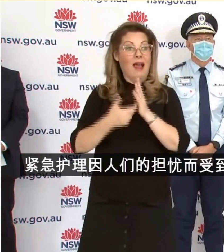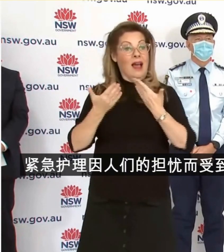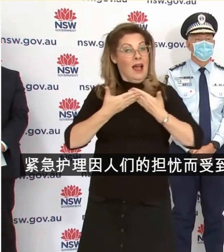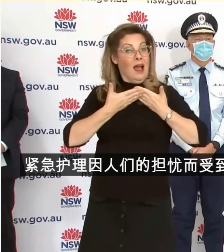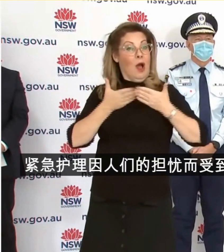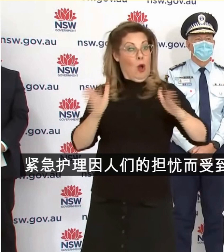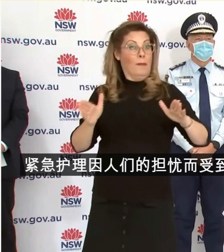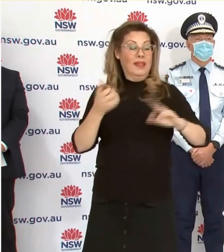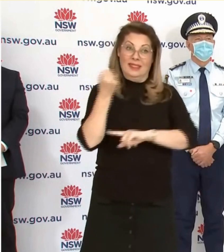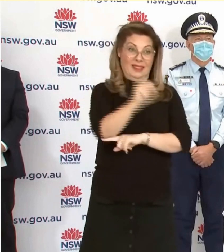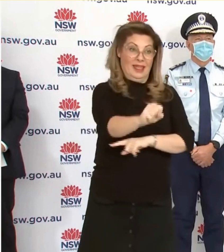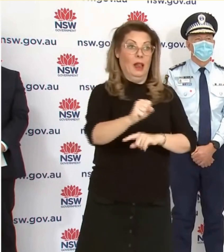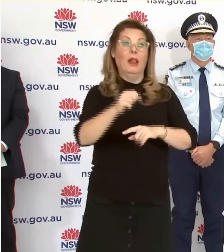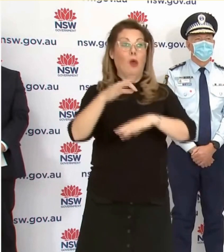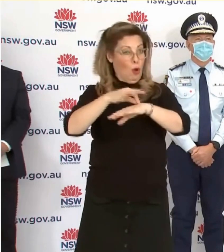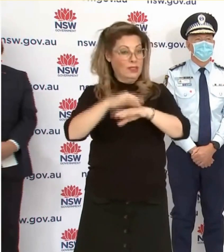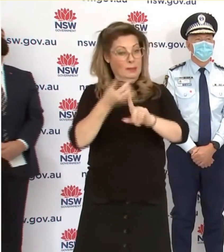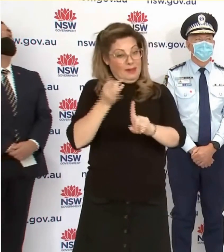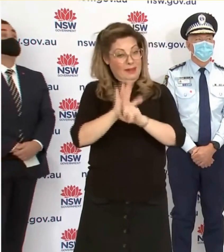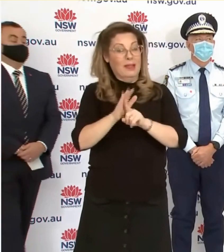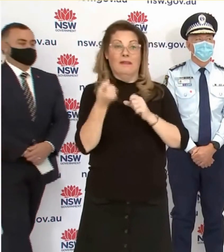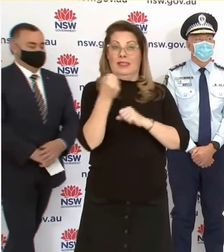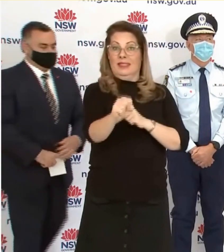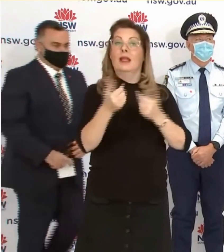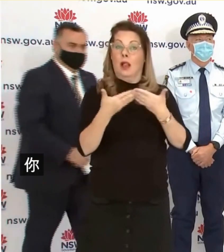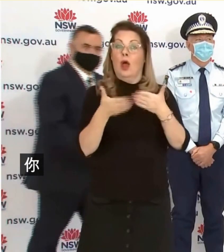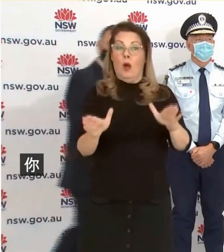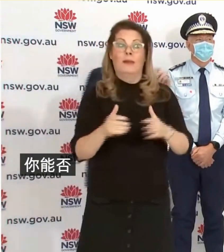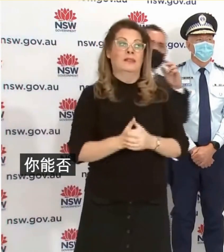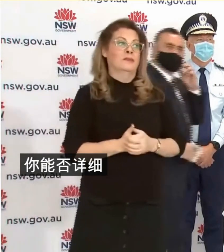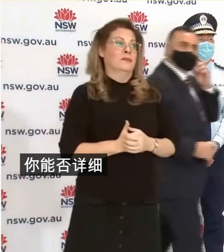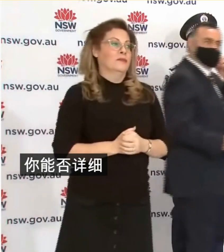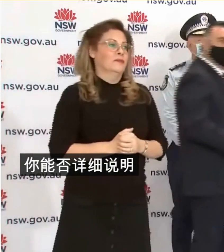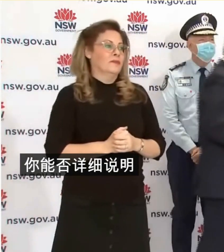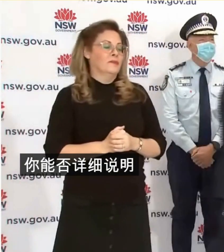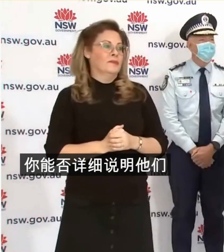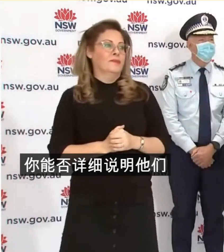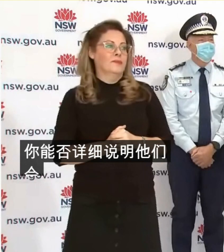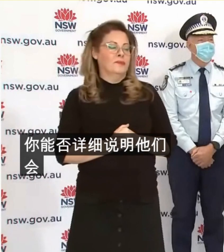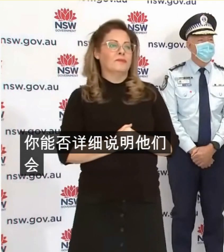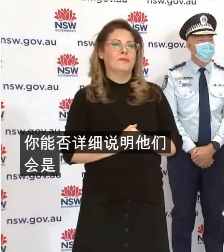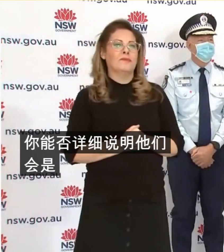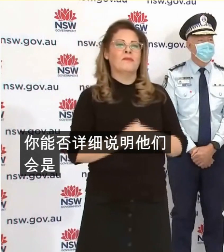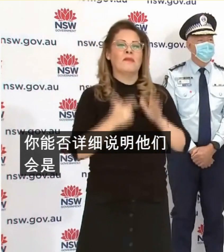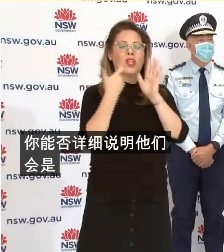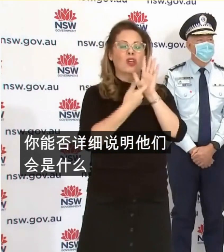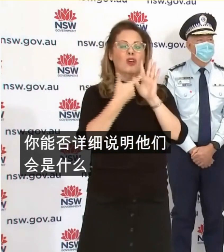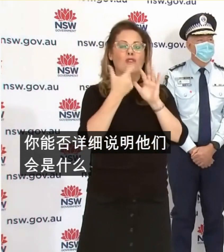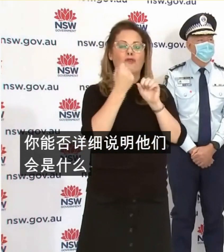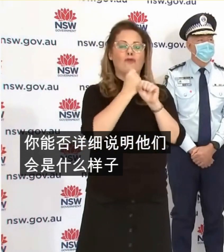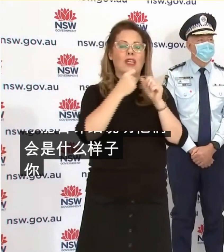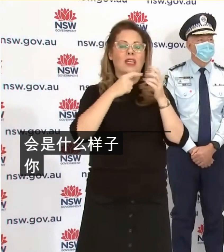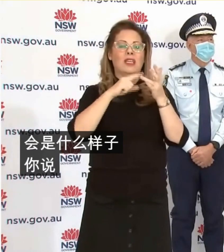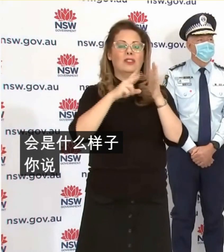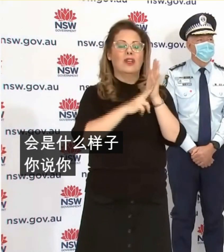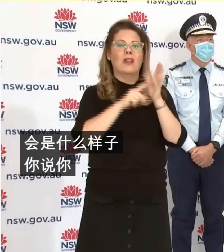Chan, I think people are looking. Dr. Chan. On the regional permits, can you please detail what they will look like, what